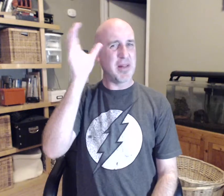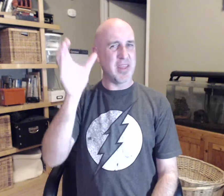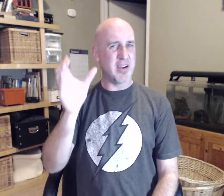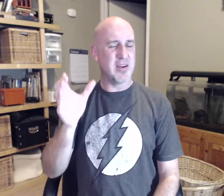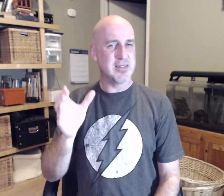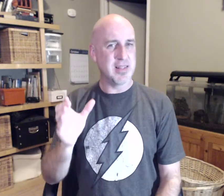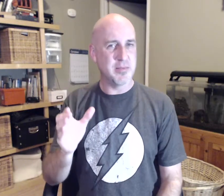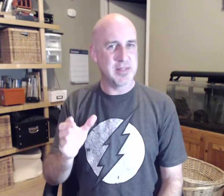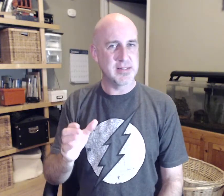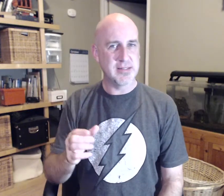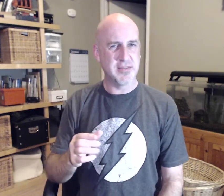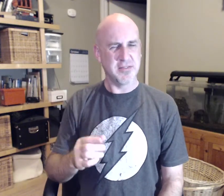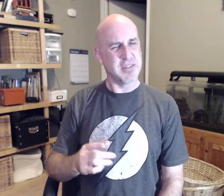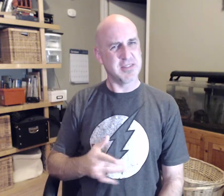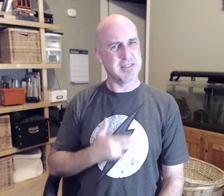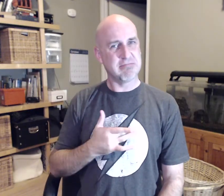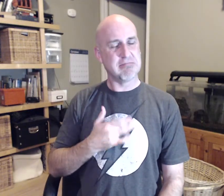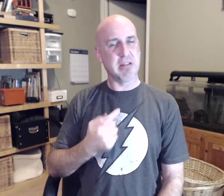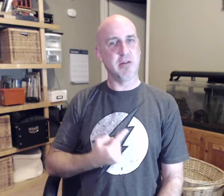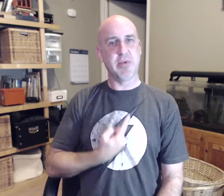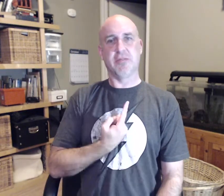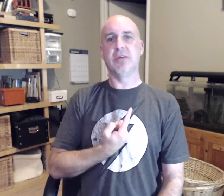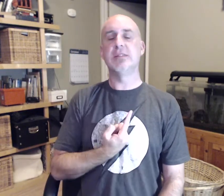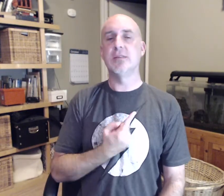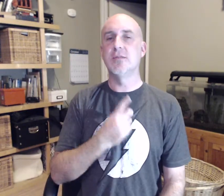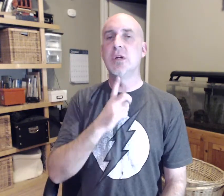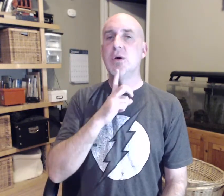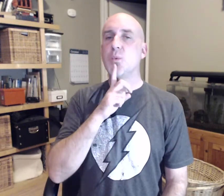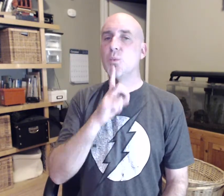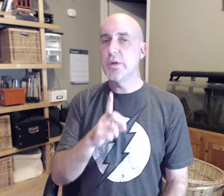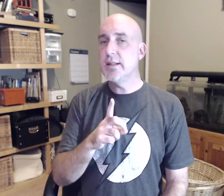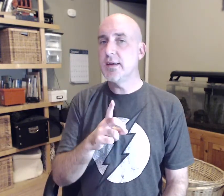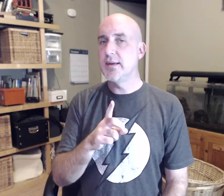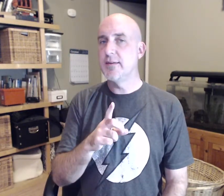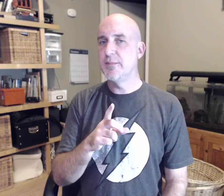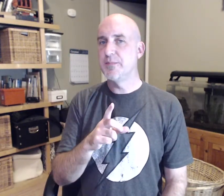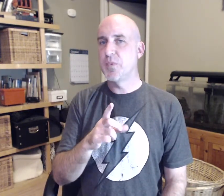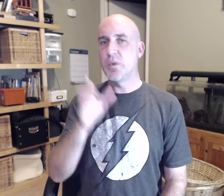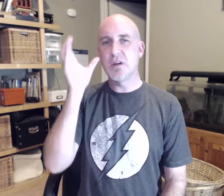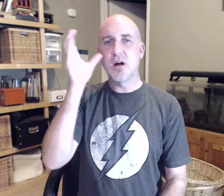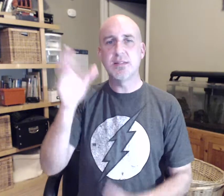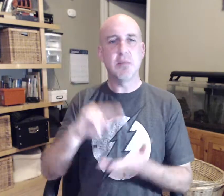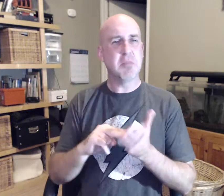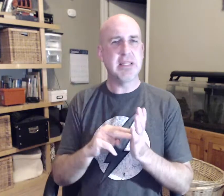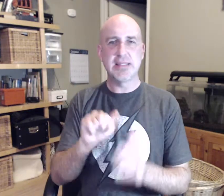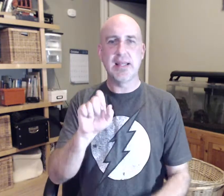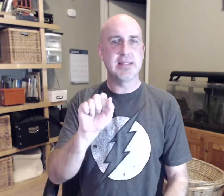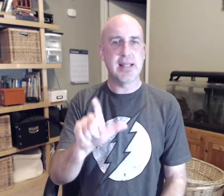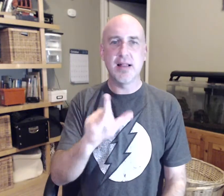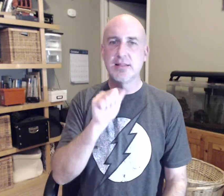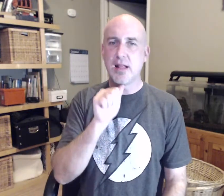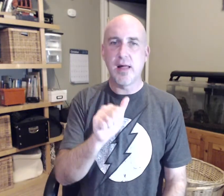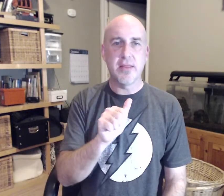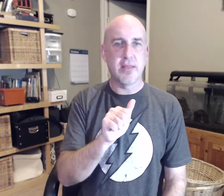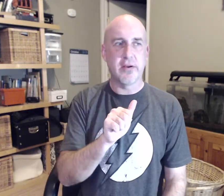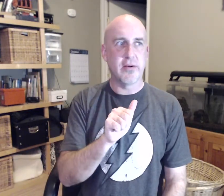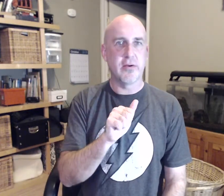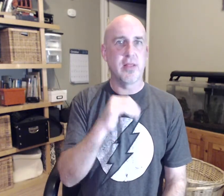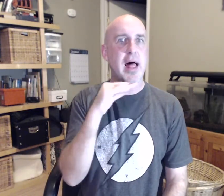that concept, if it feels a little bit offensive, really what the concept means in ASL is not that they're